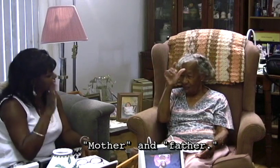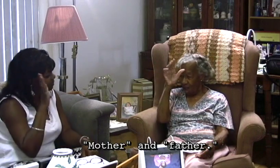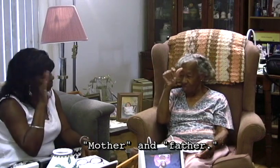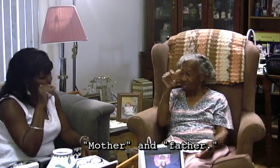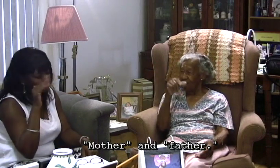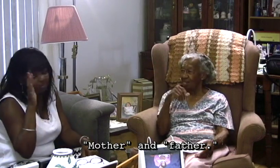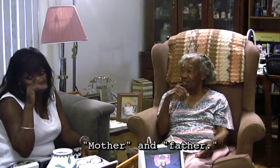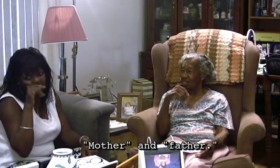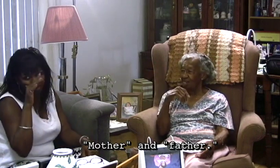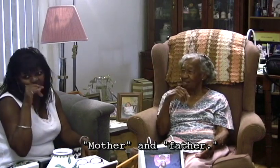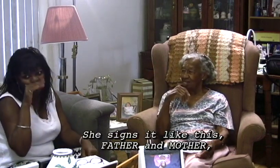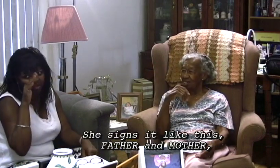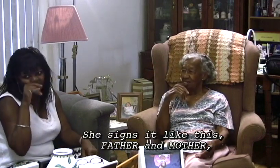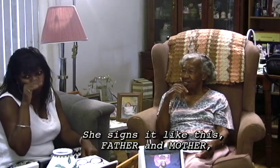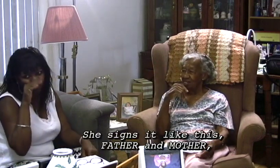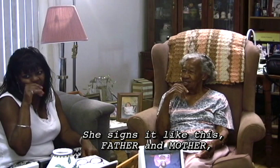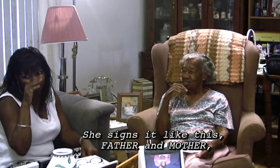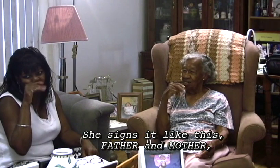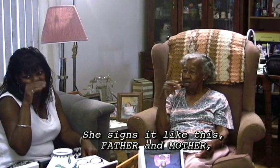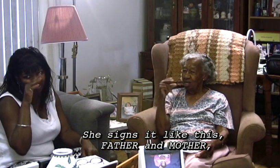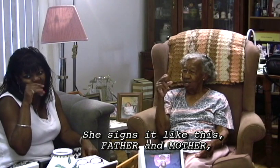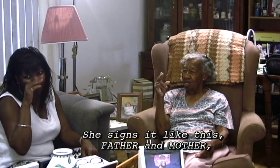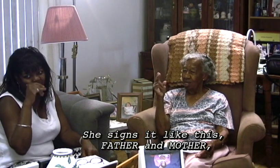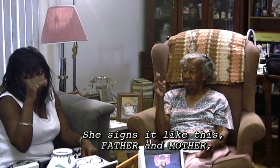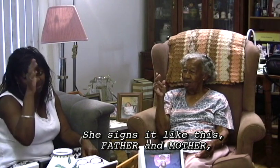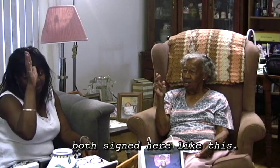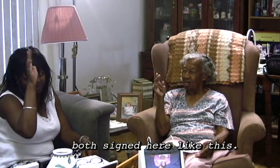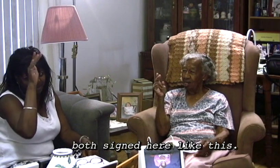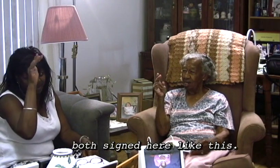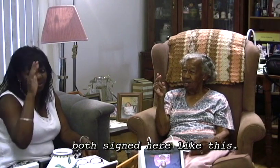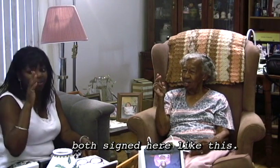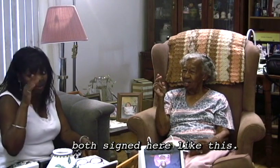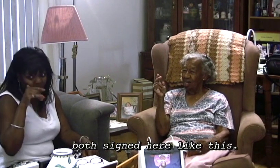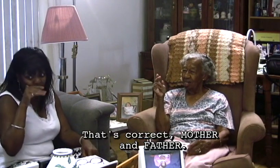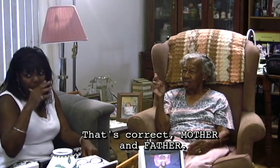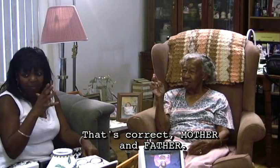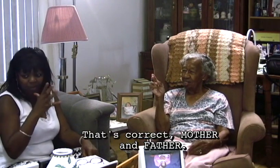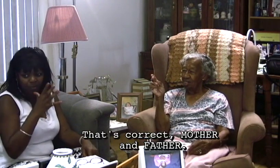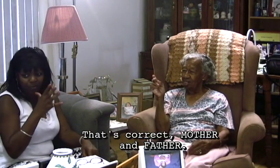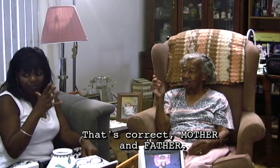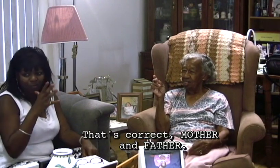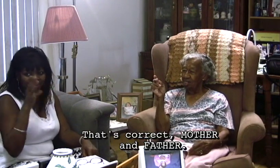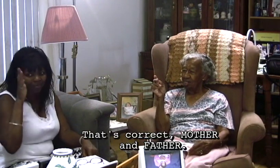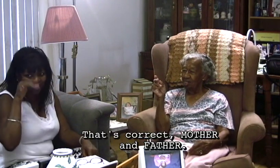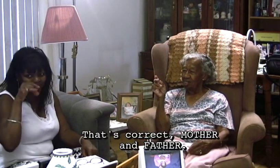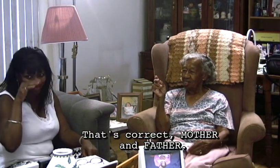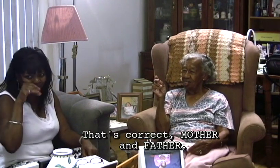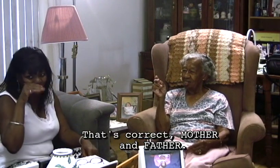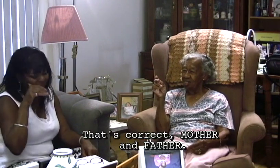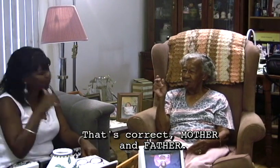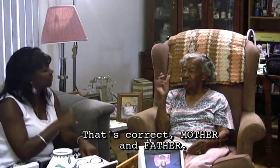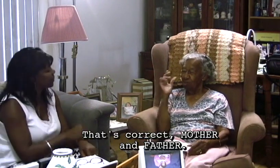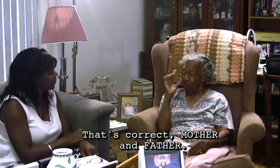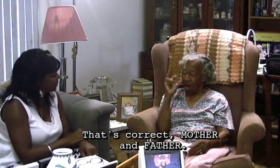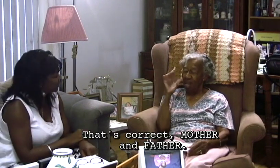Mm-hmm. She signs it like this. That's father and mother, both signed here like this. That's correct. Mother and